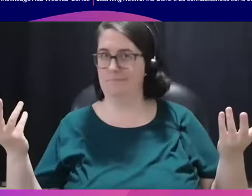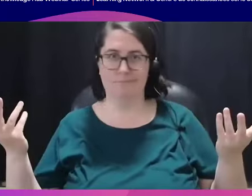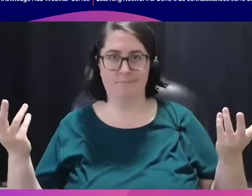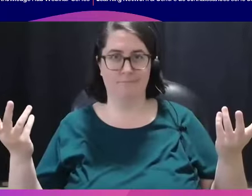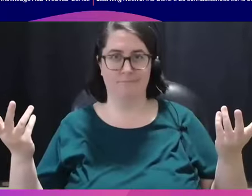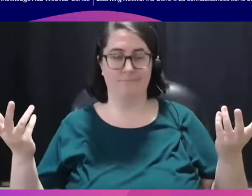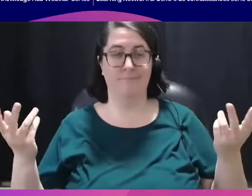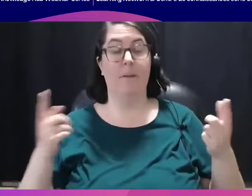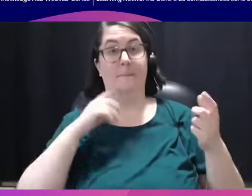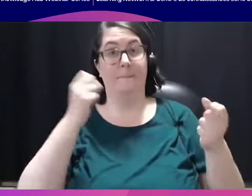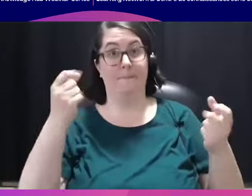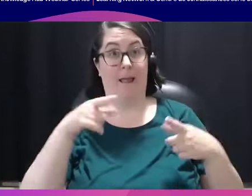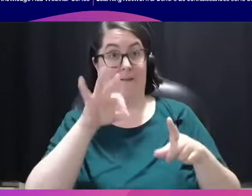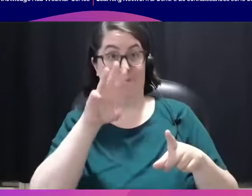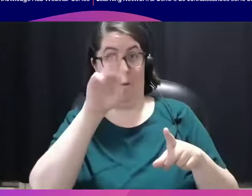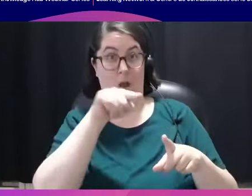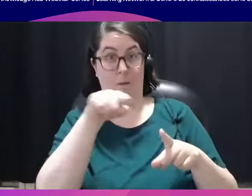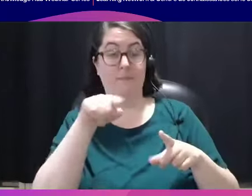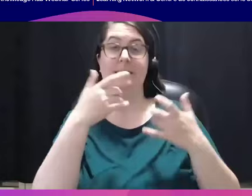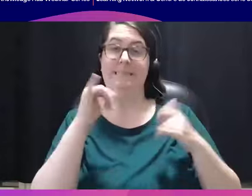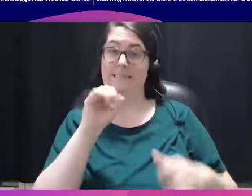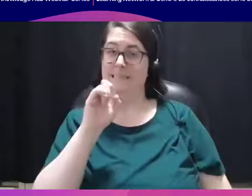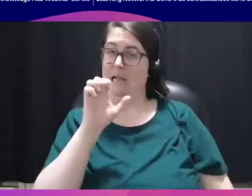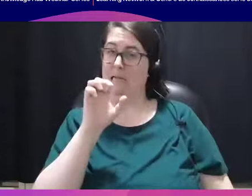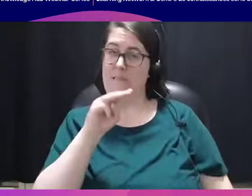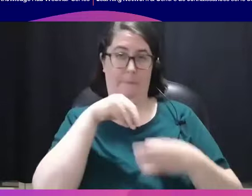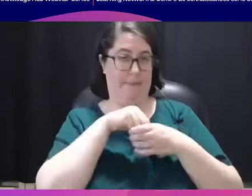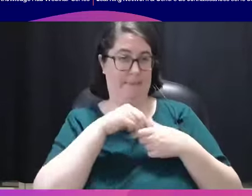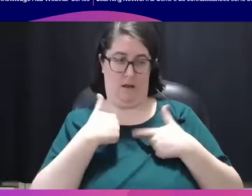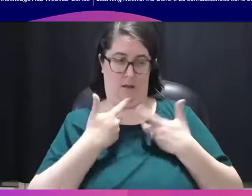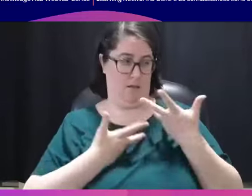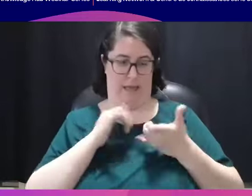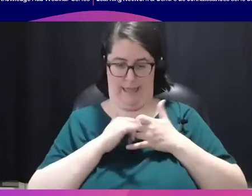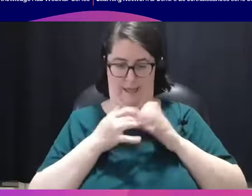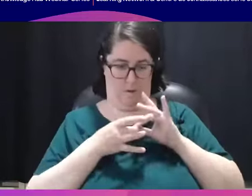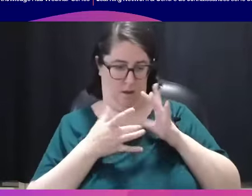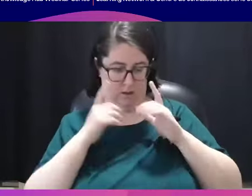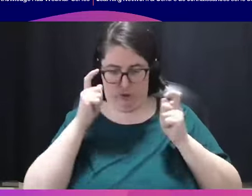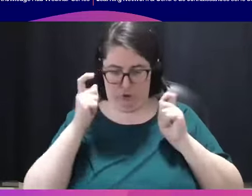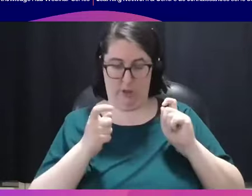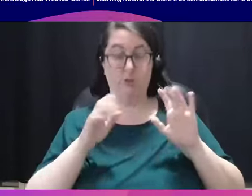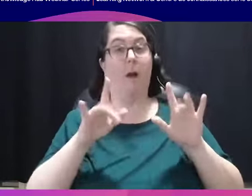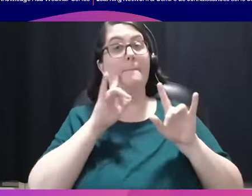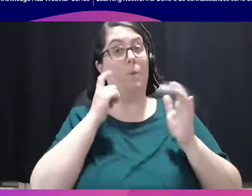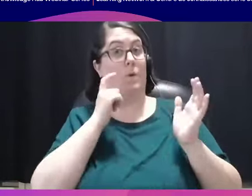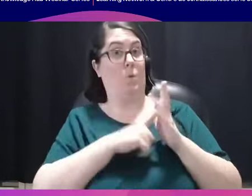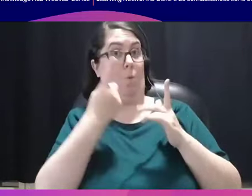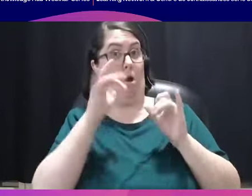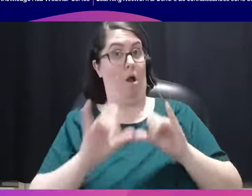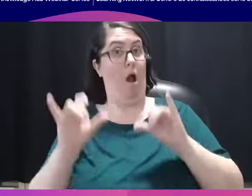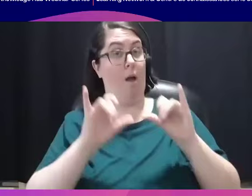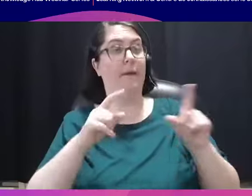these forums still had a lot of sexism that they were navigating. But what was common throughout was that they